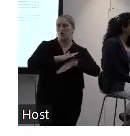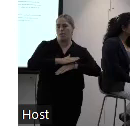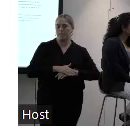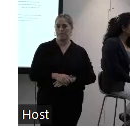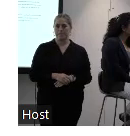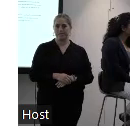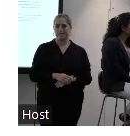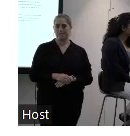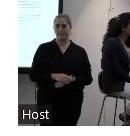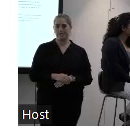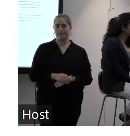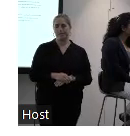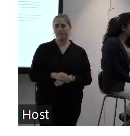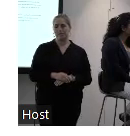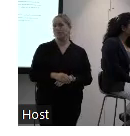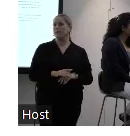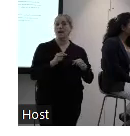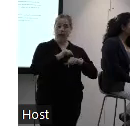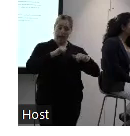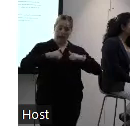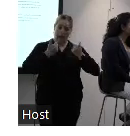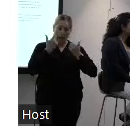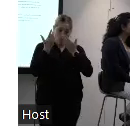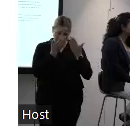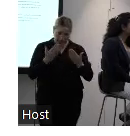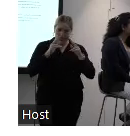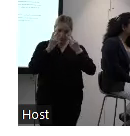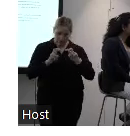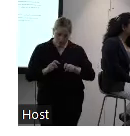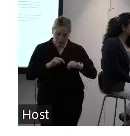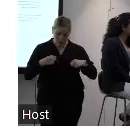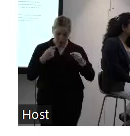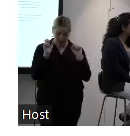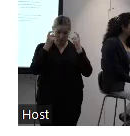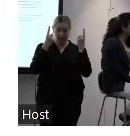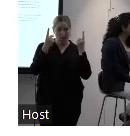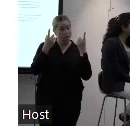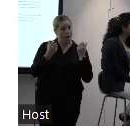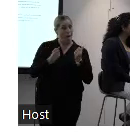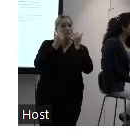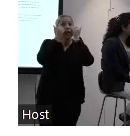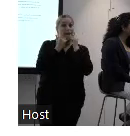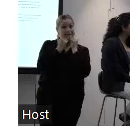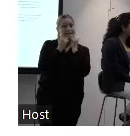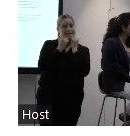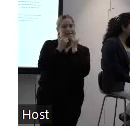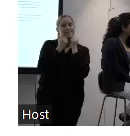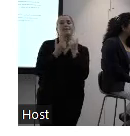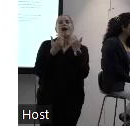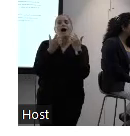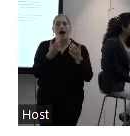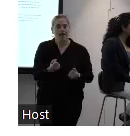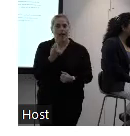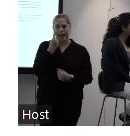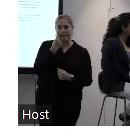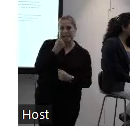And what this initial study also demonstrated was evidence for the assessment delays that are reported in the media, that